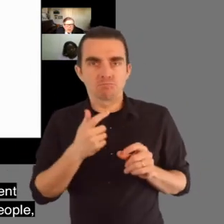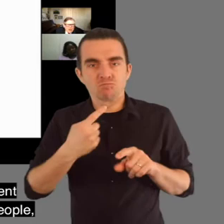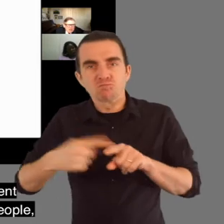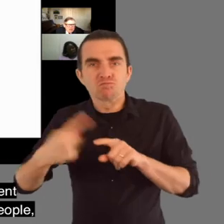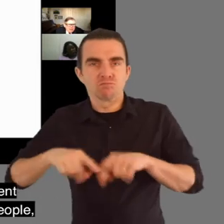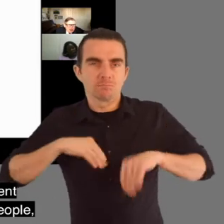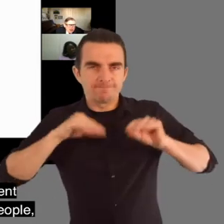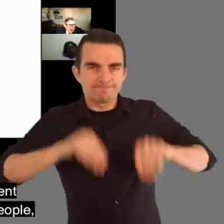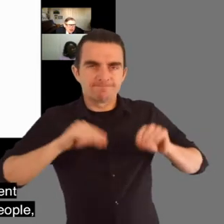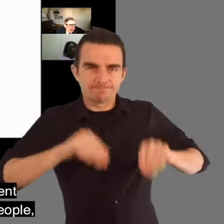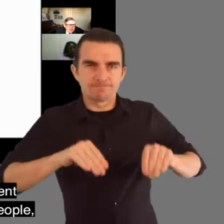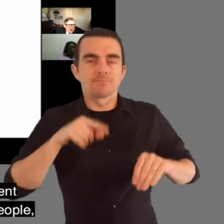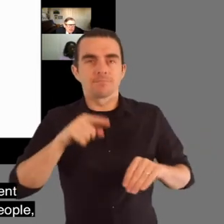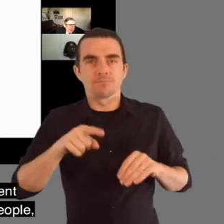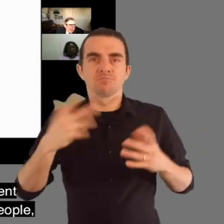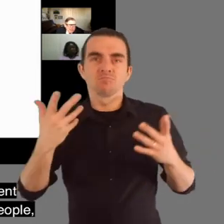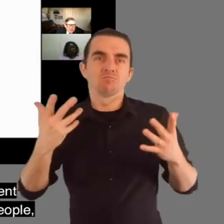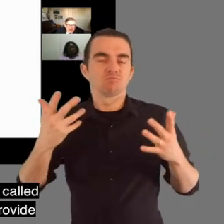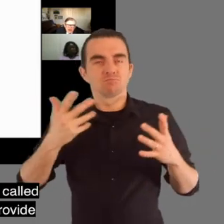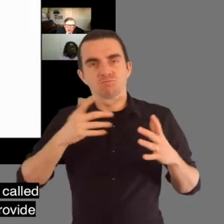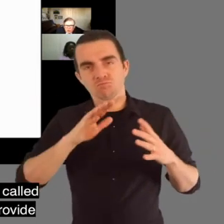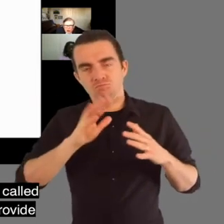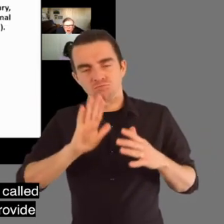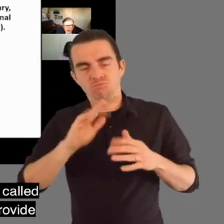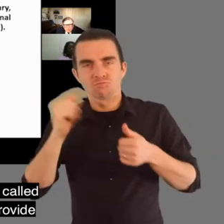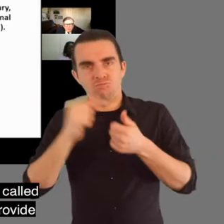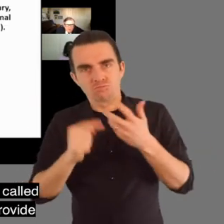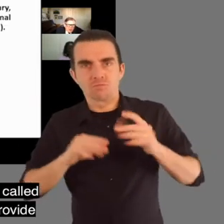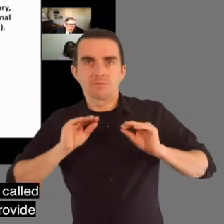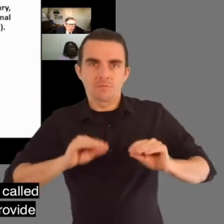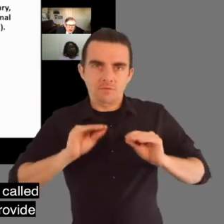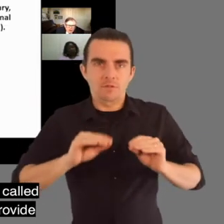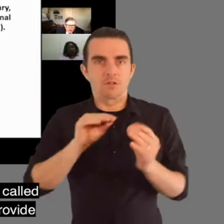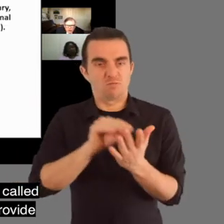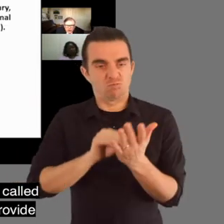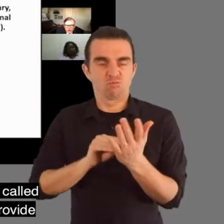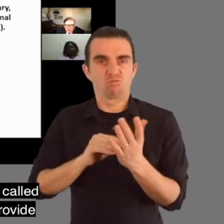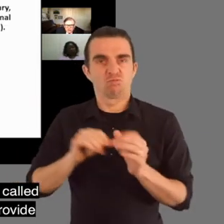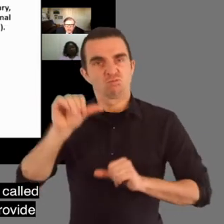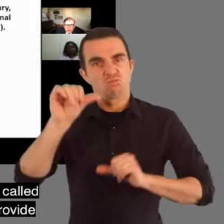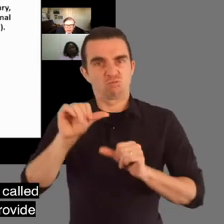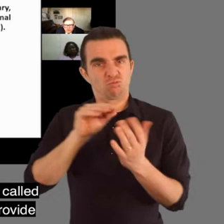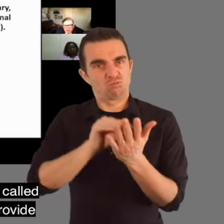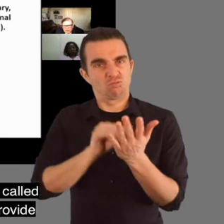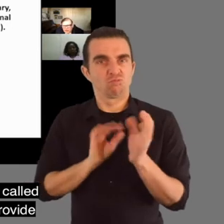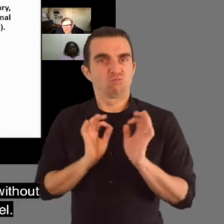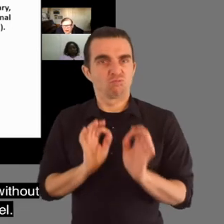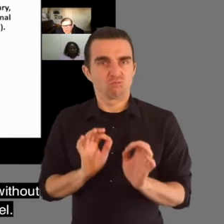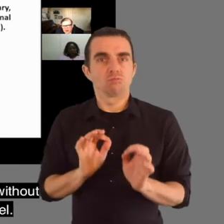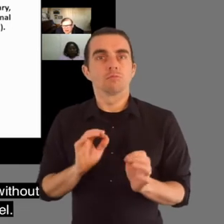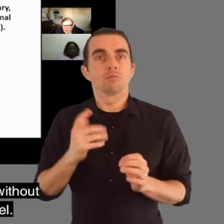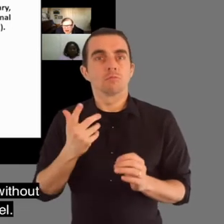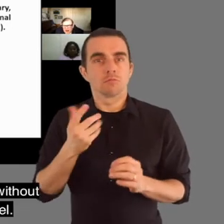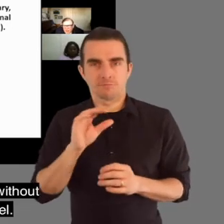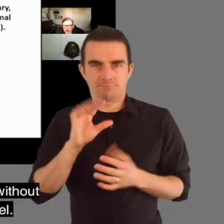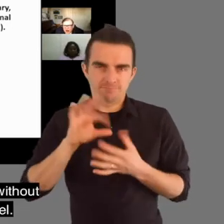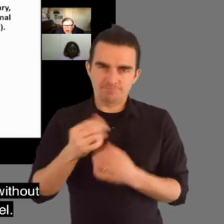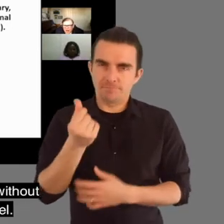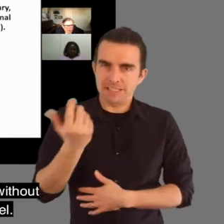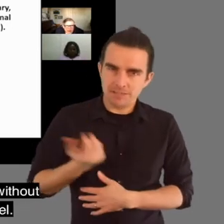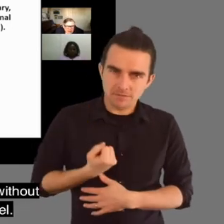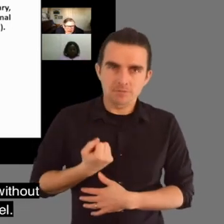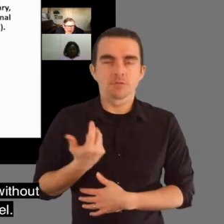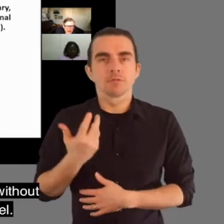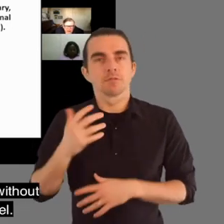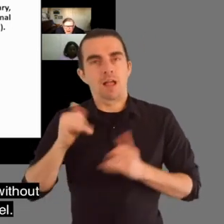employment schemes targeting disabled people. These include workshops, often called sheltered workshops, which provide very basic manual work,